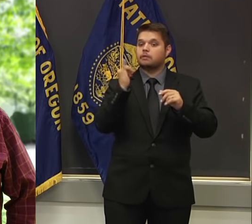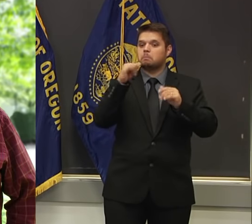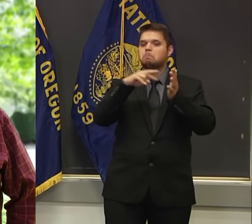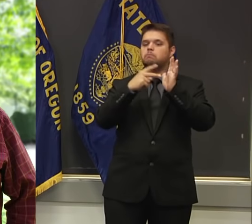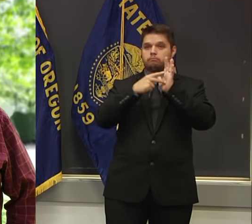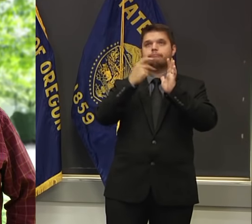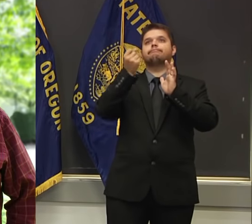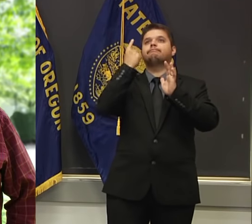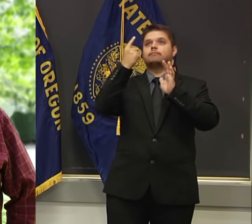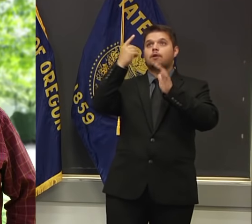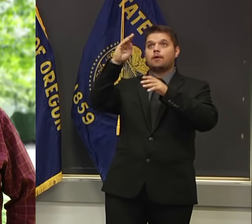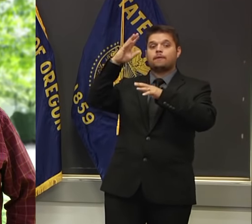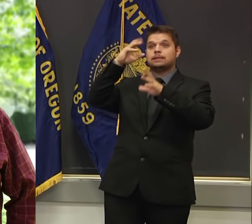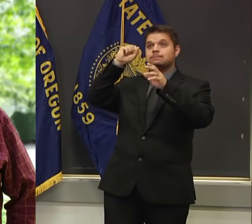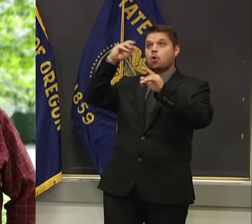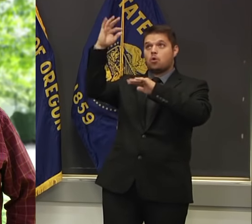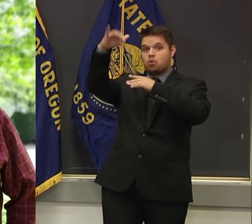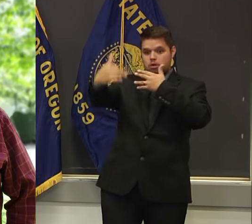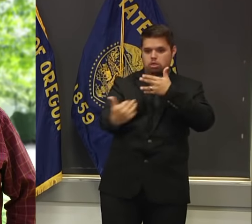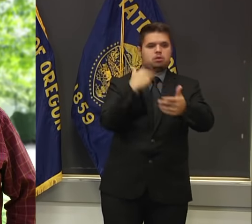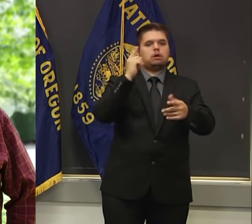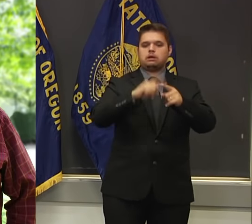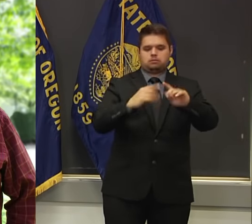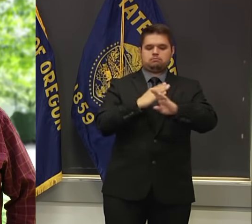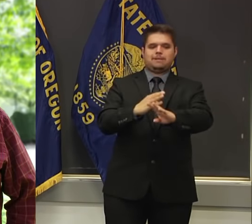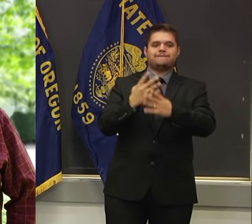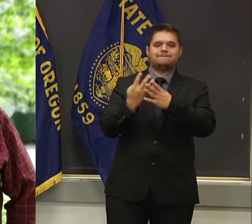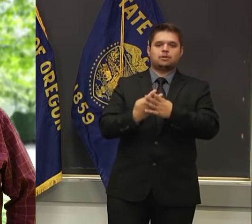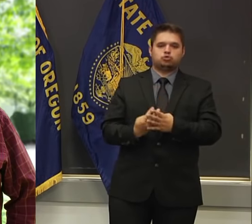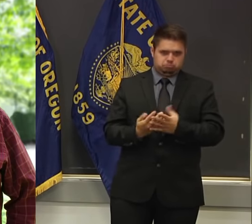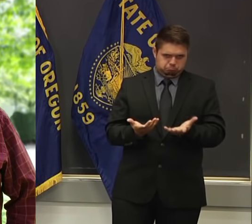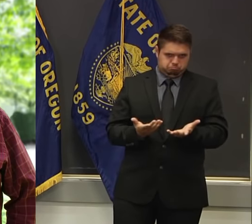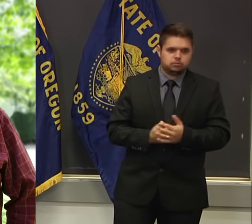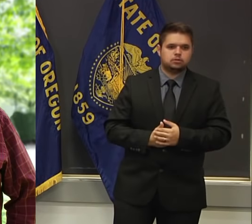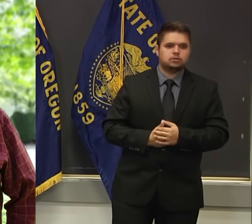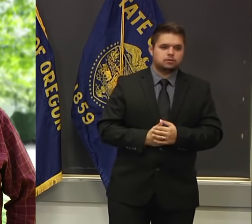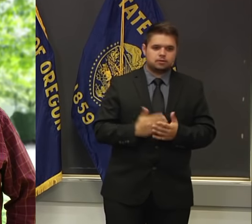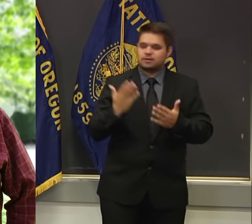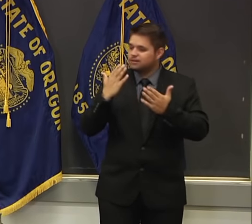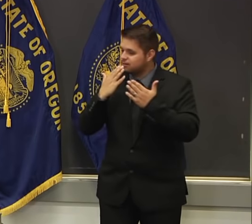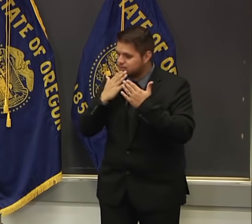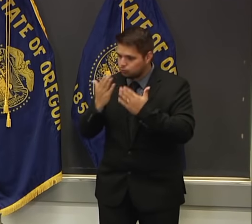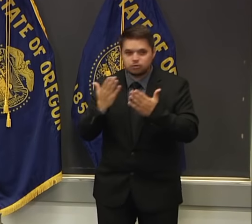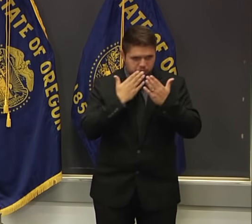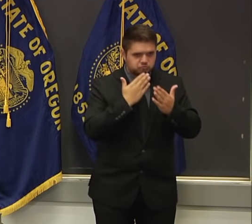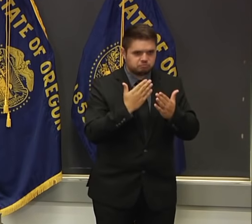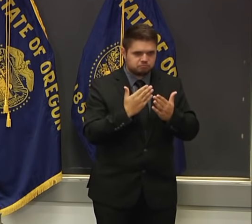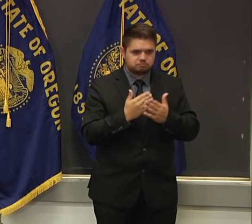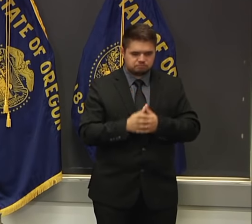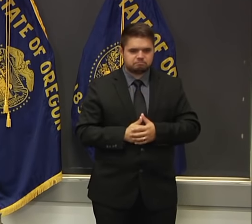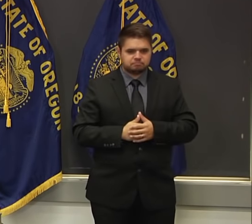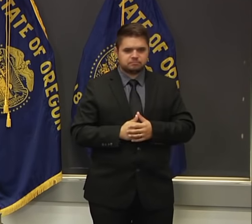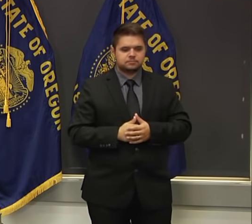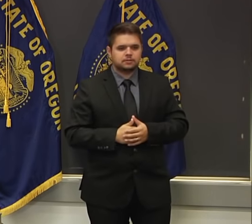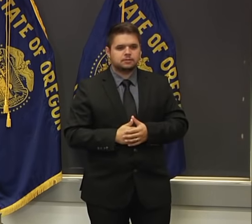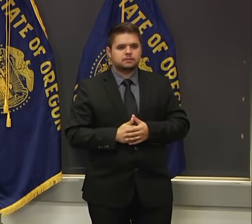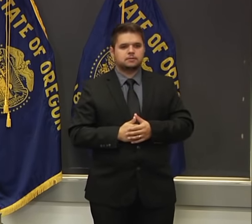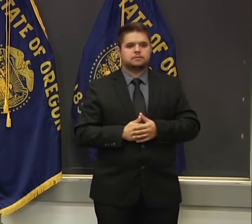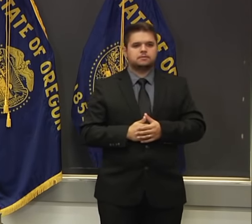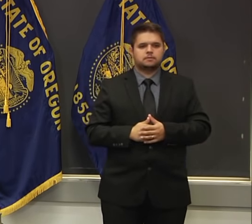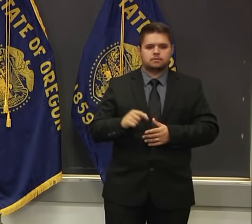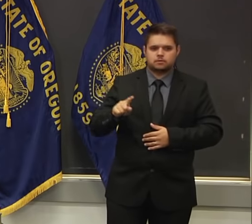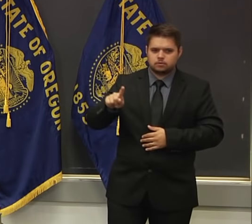hazardous conditions outside. Thanks, Michael. That's great additional nuance. Rachel asks, what